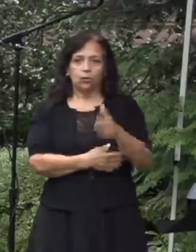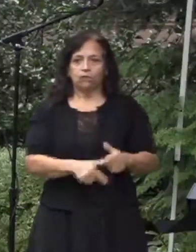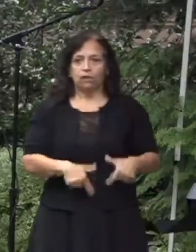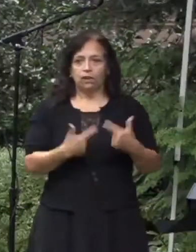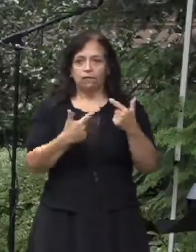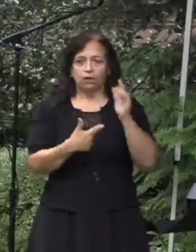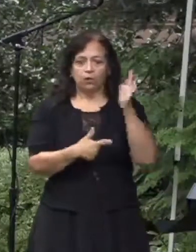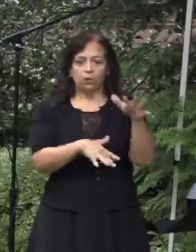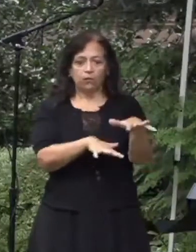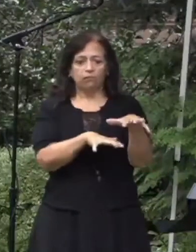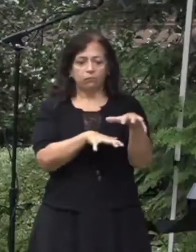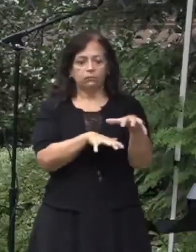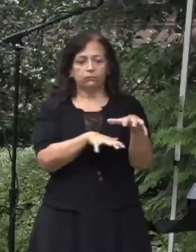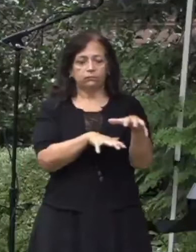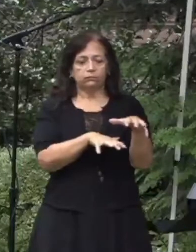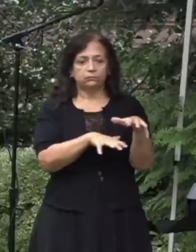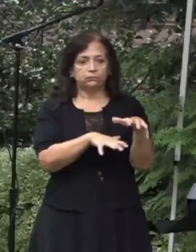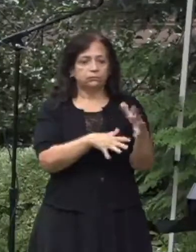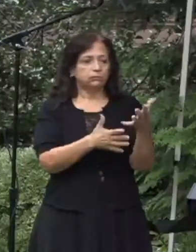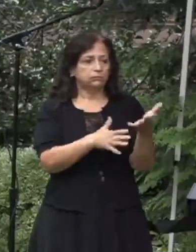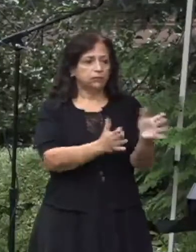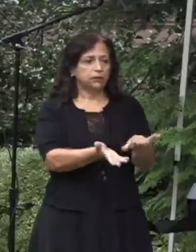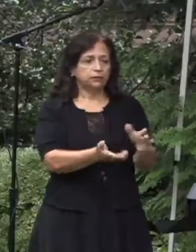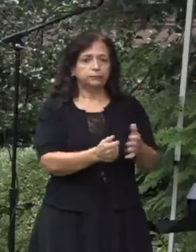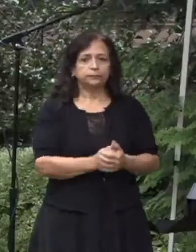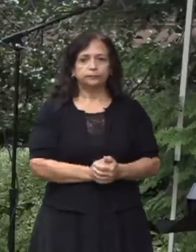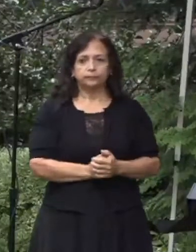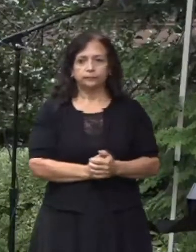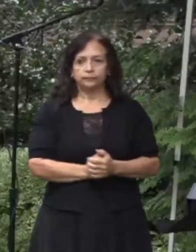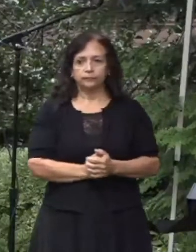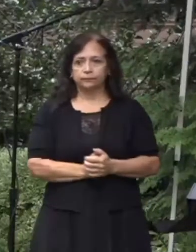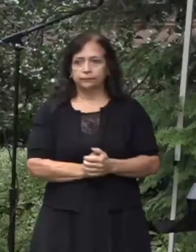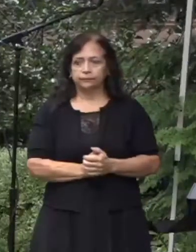will be frozen in time.